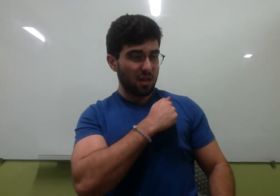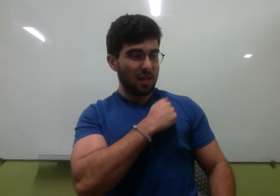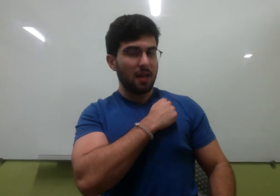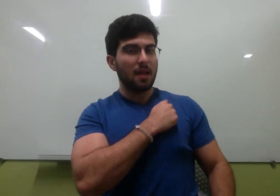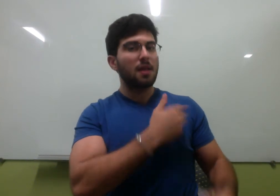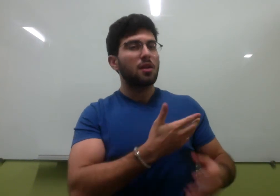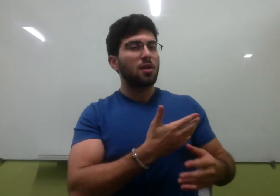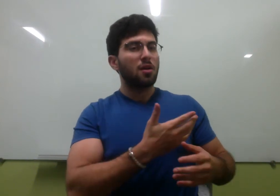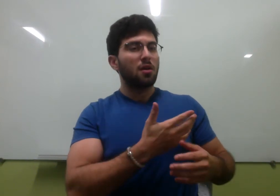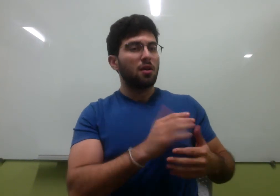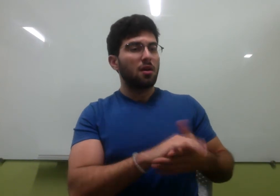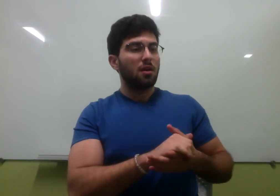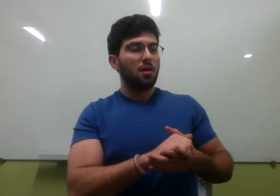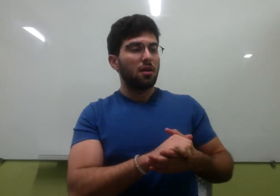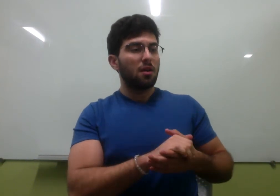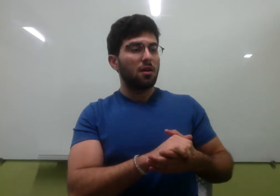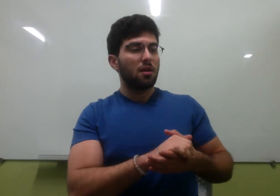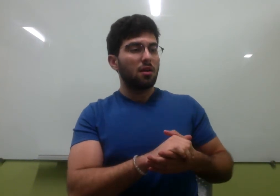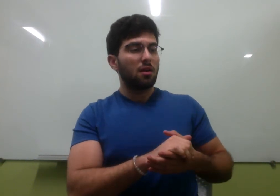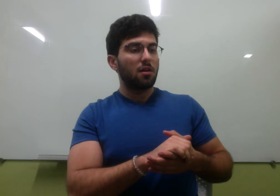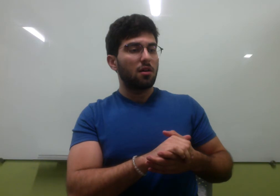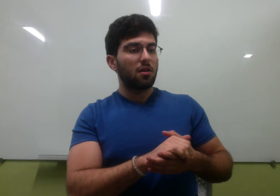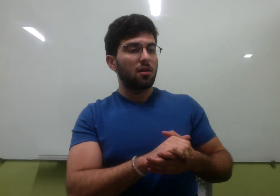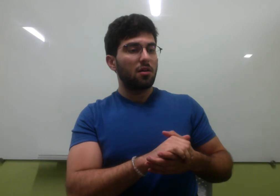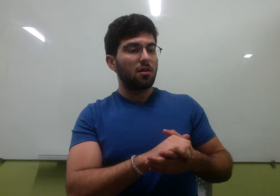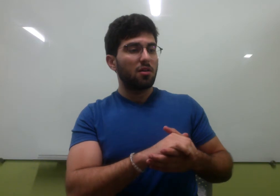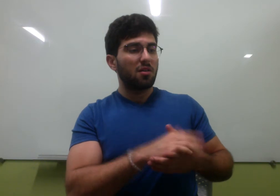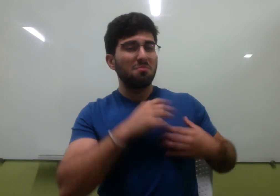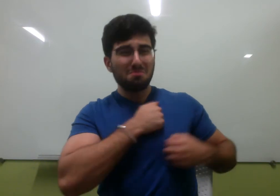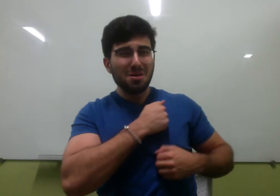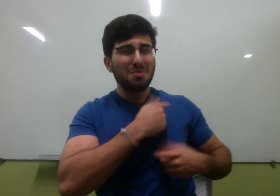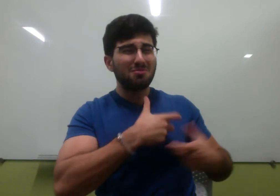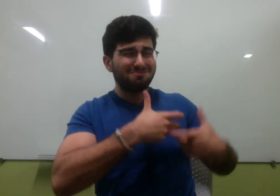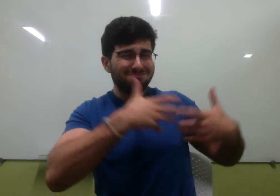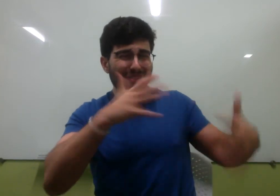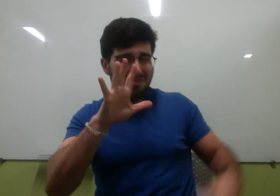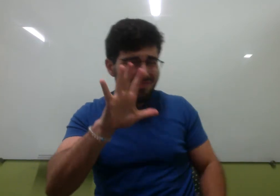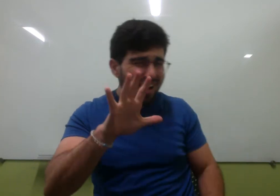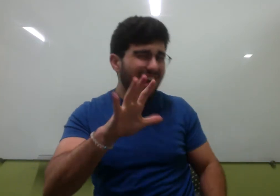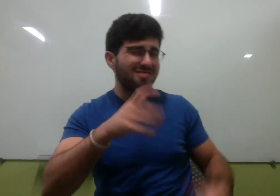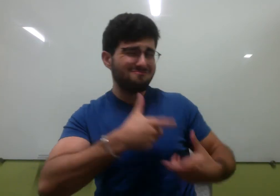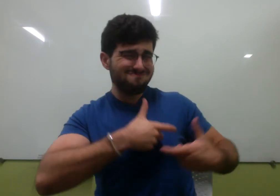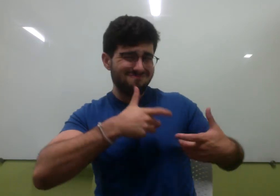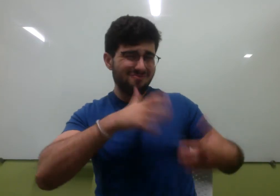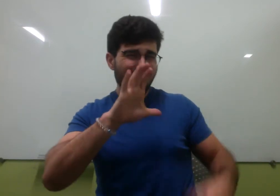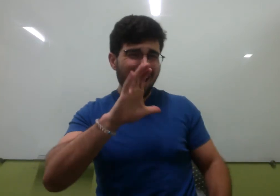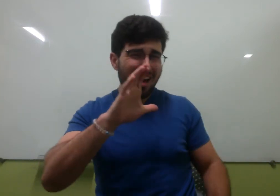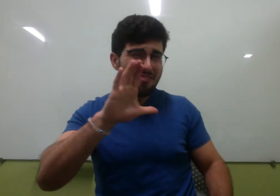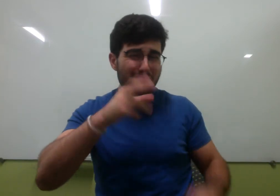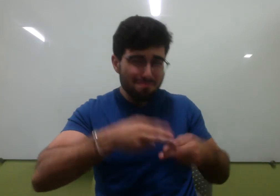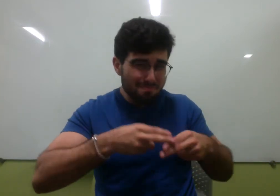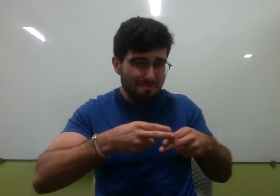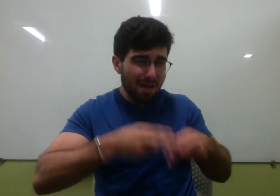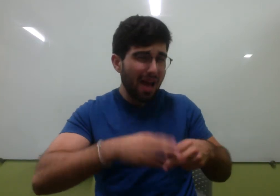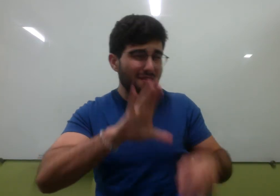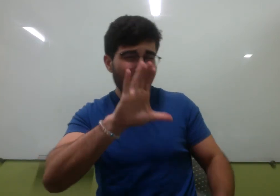like a compression sock, but around the whole body. So that basically just helps the blood counteract the gravity of pumping